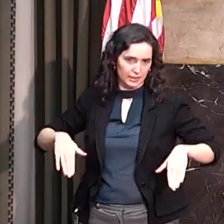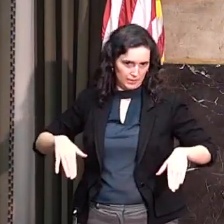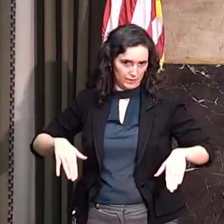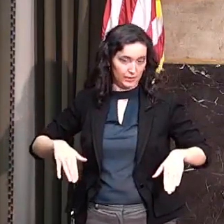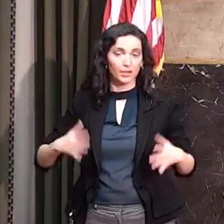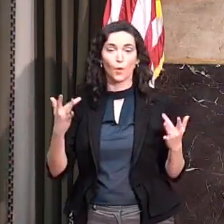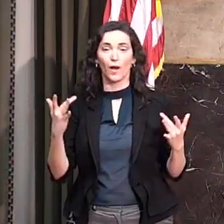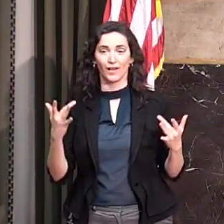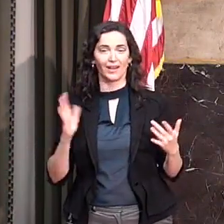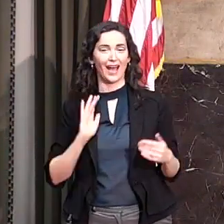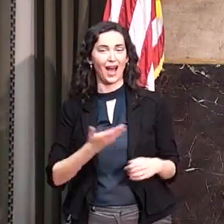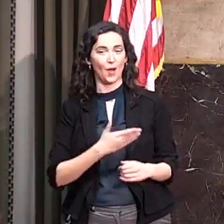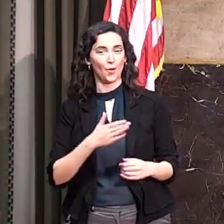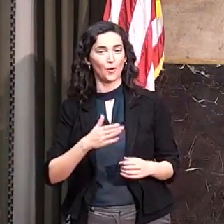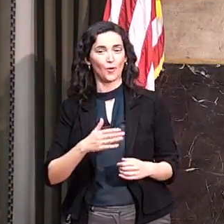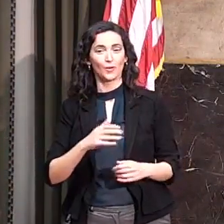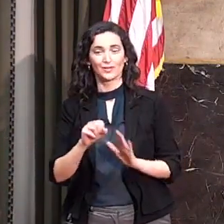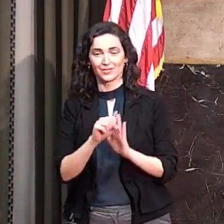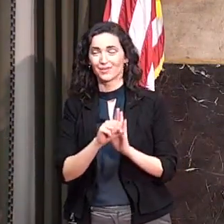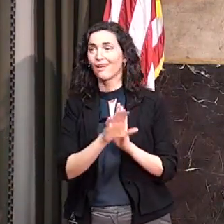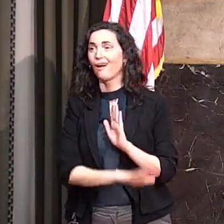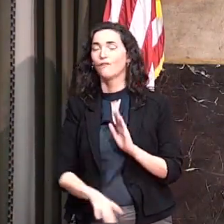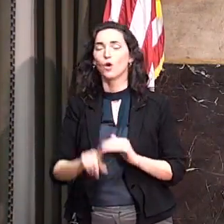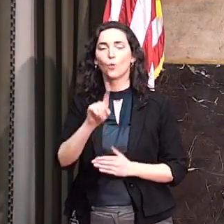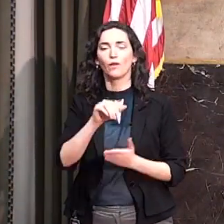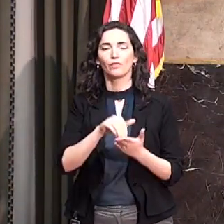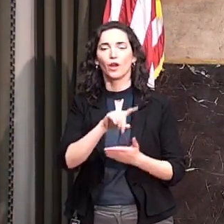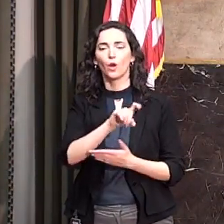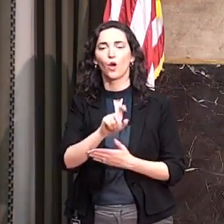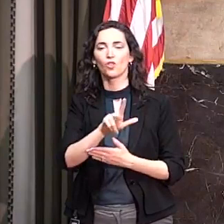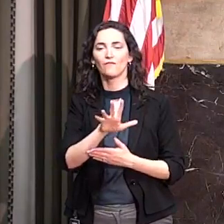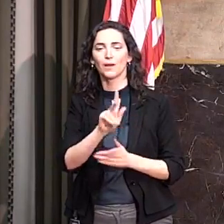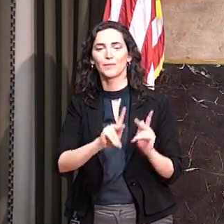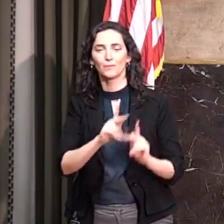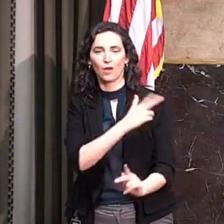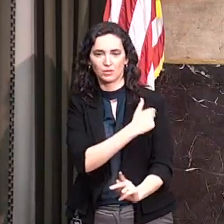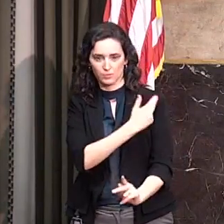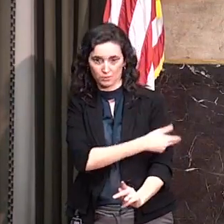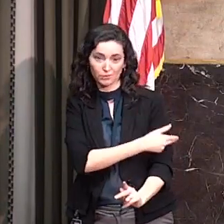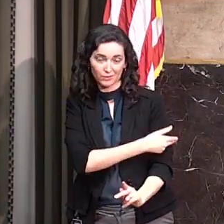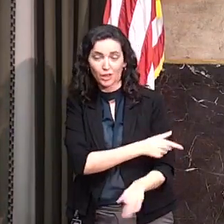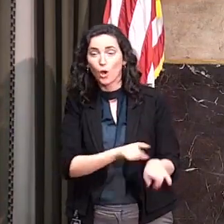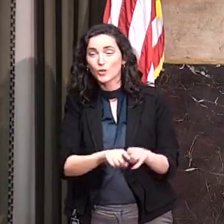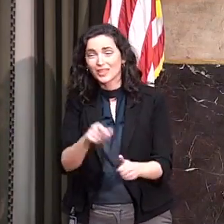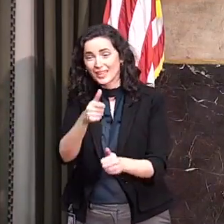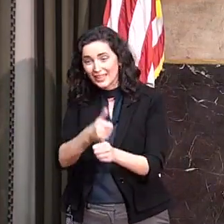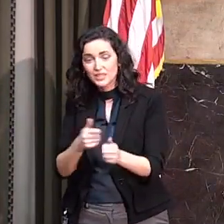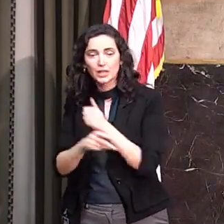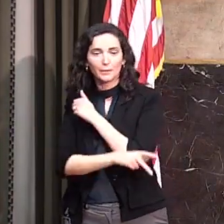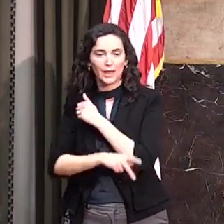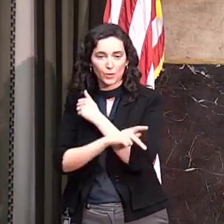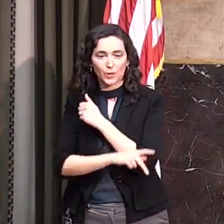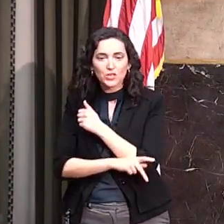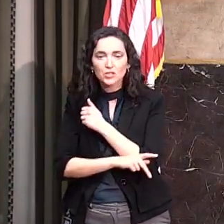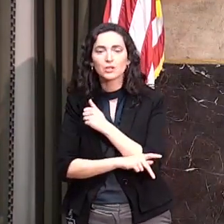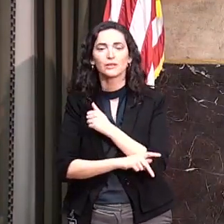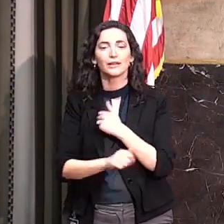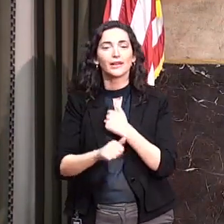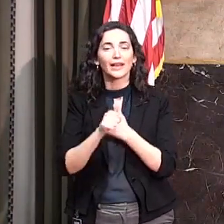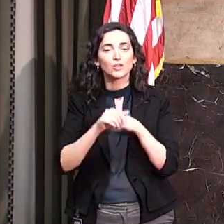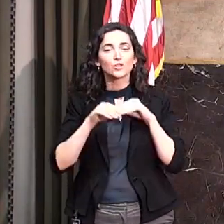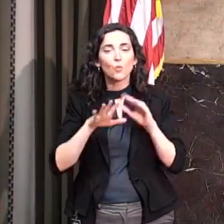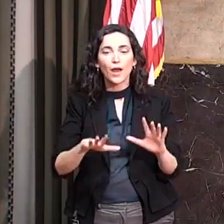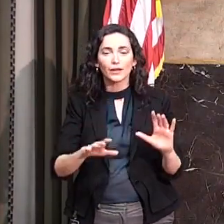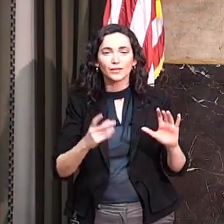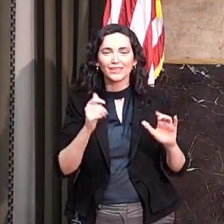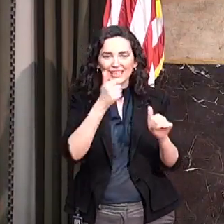have 1,135 people in the hospital today, and also because every parish remains red or in high transmission, as I mentioned